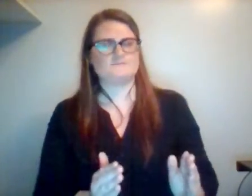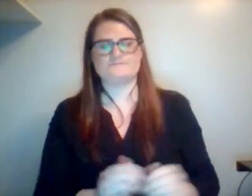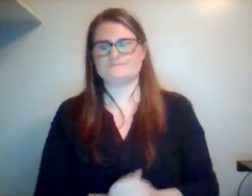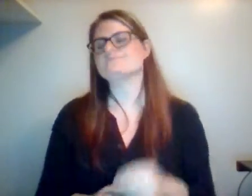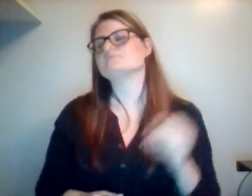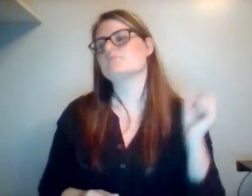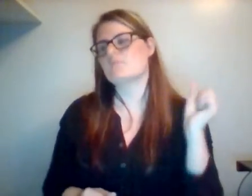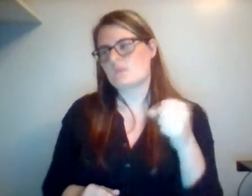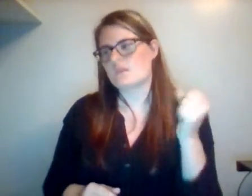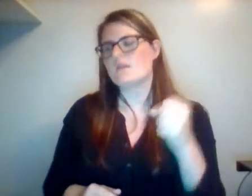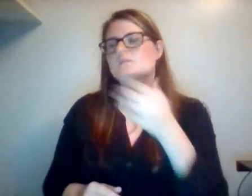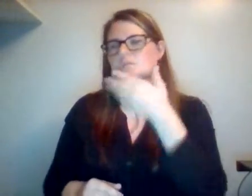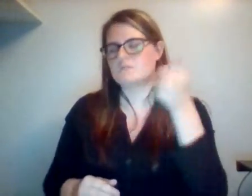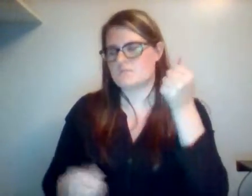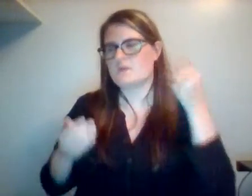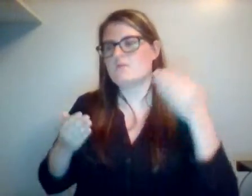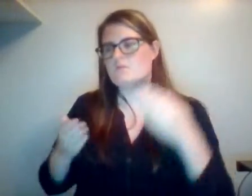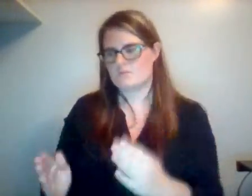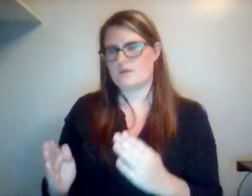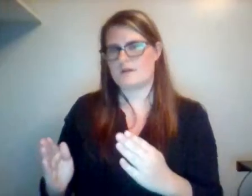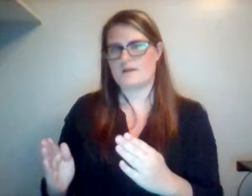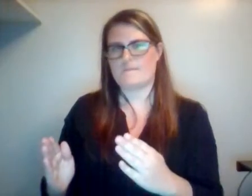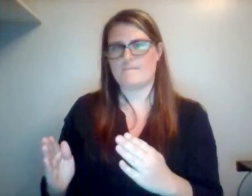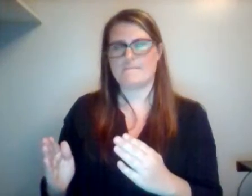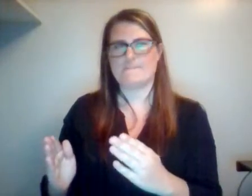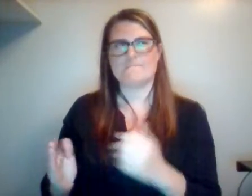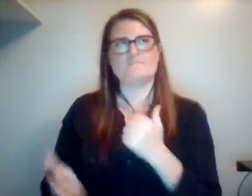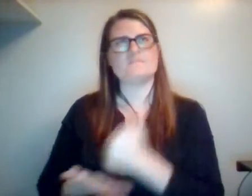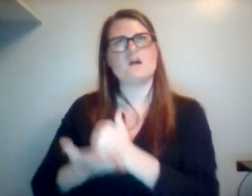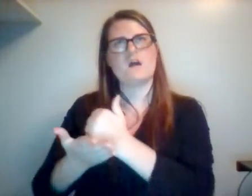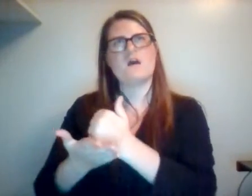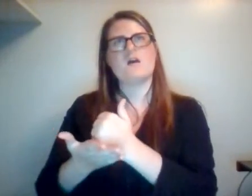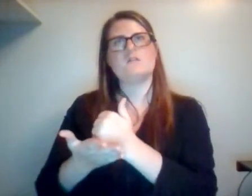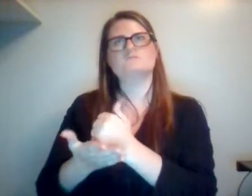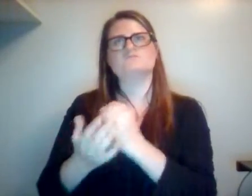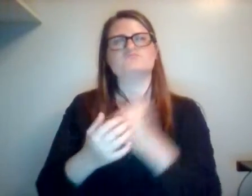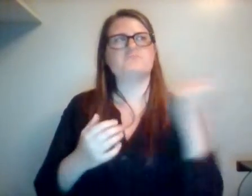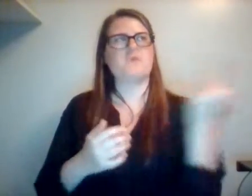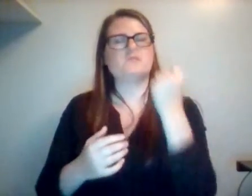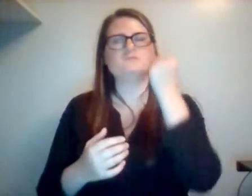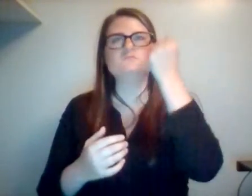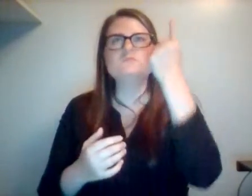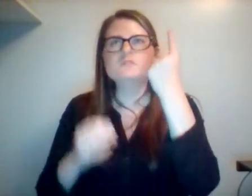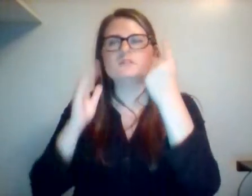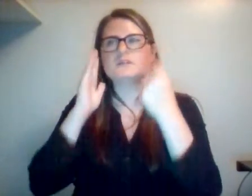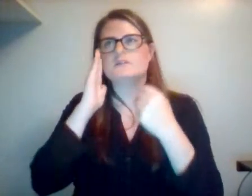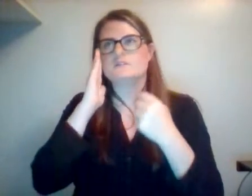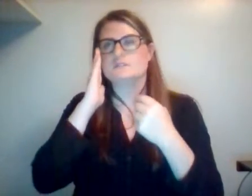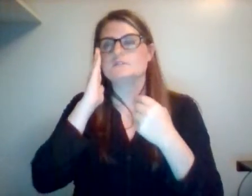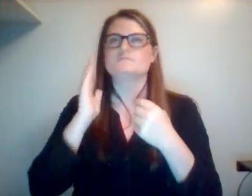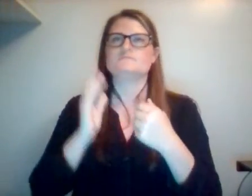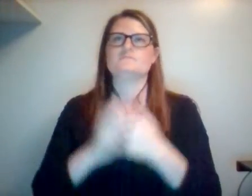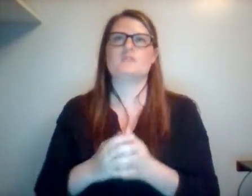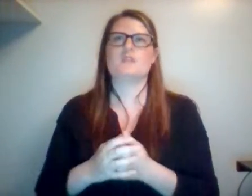help everybody understand why I think that and what that better course is, it might be helpful to